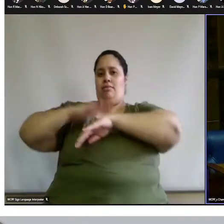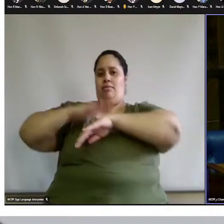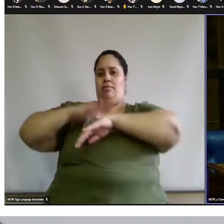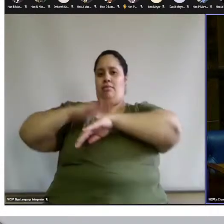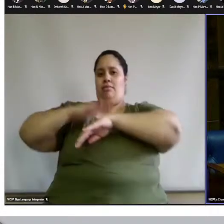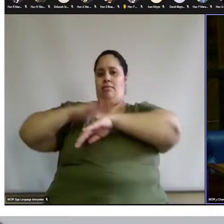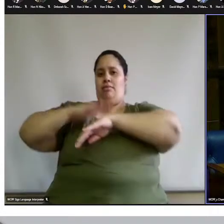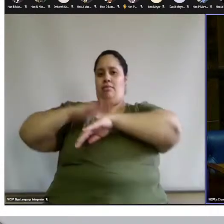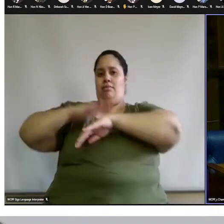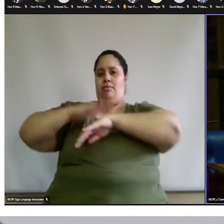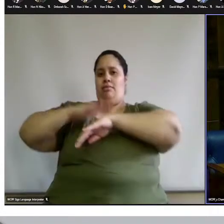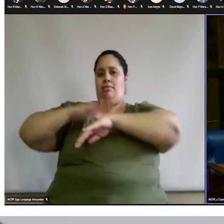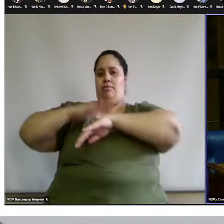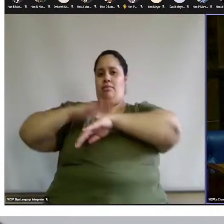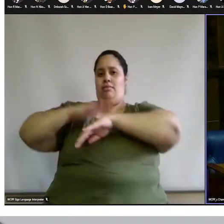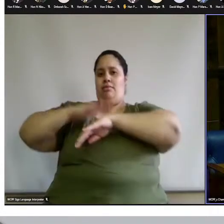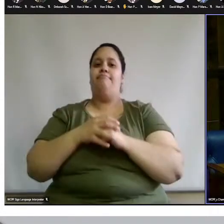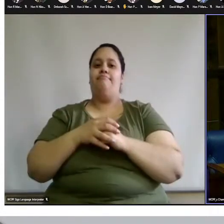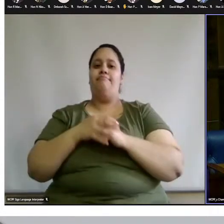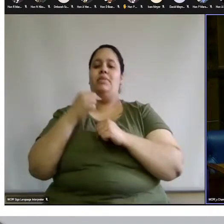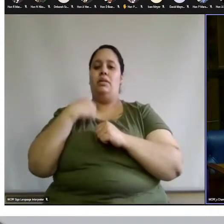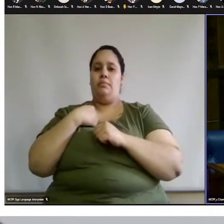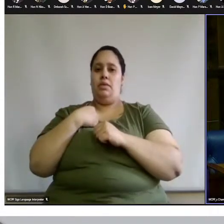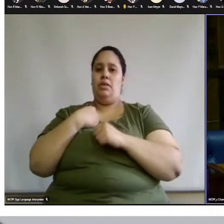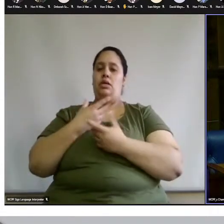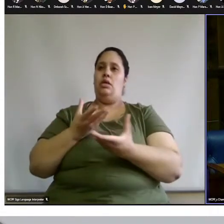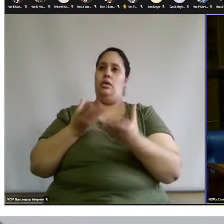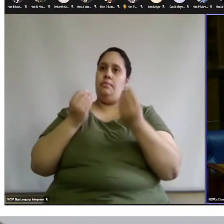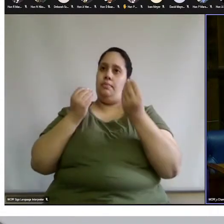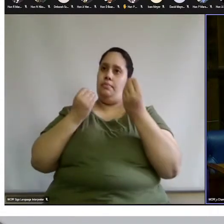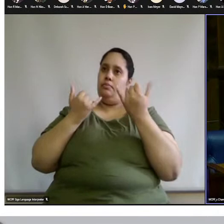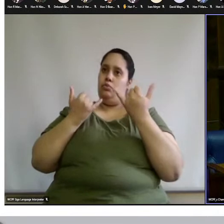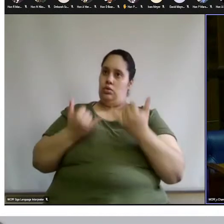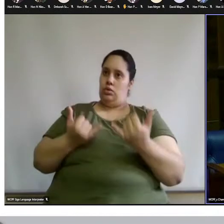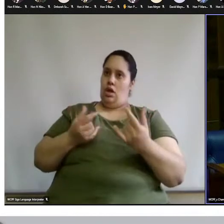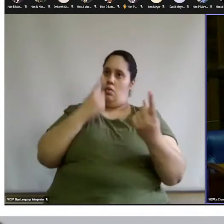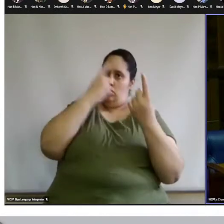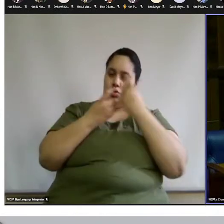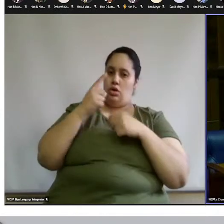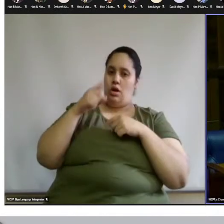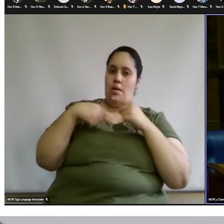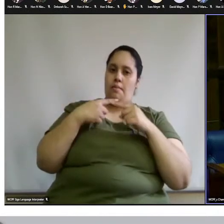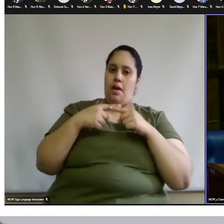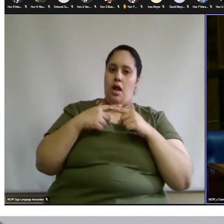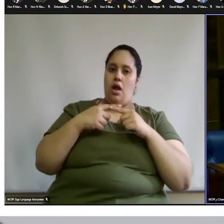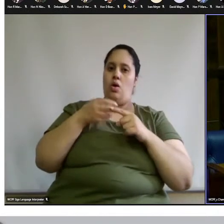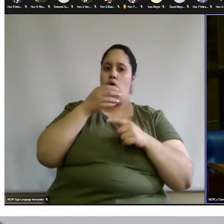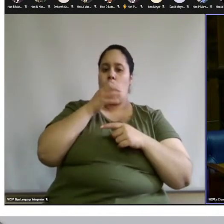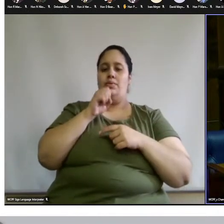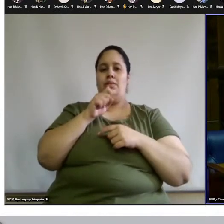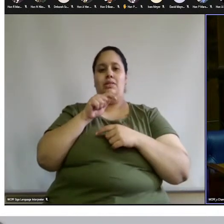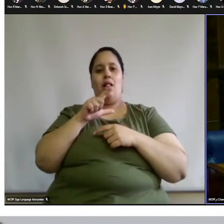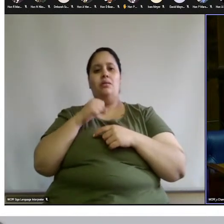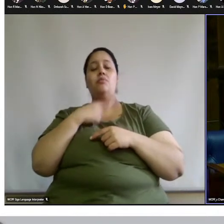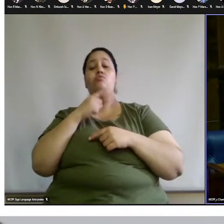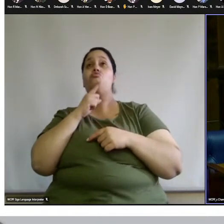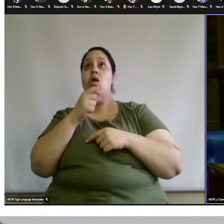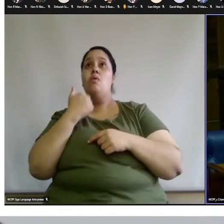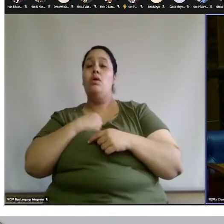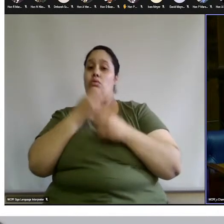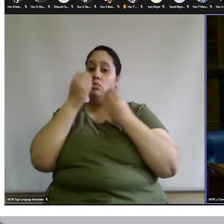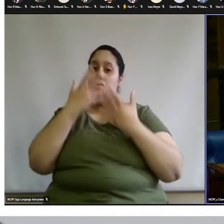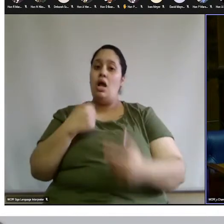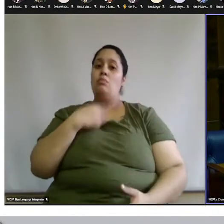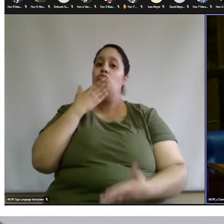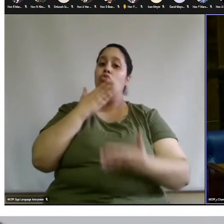after time, I get this response that I heard today in the question about the Dopstelsel. And I really want to say, and I'm sure I've said to